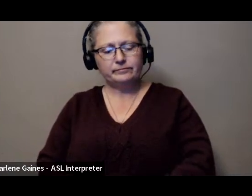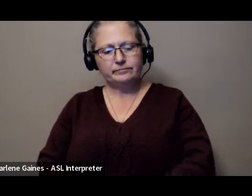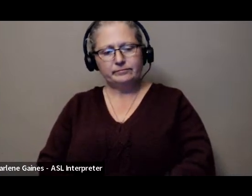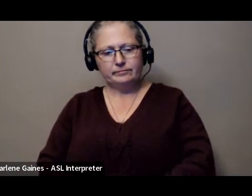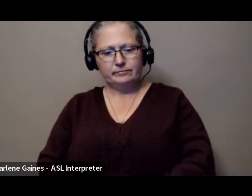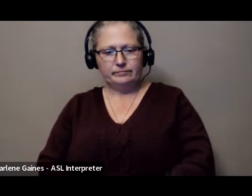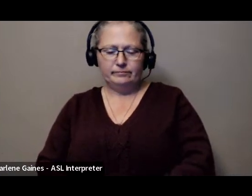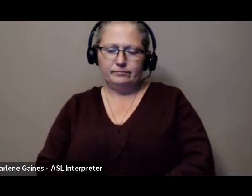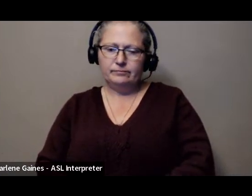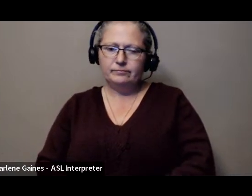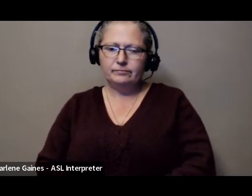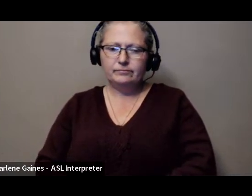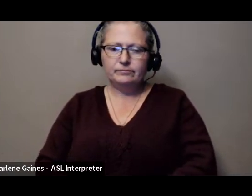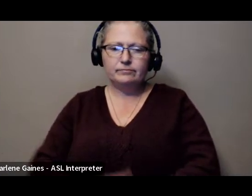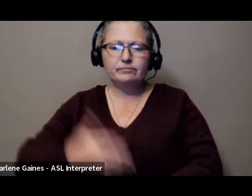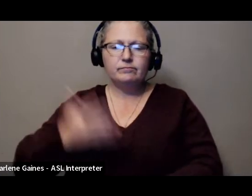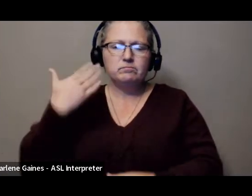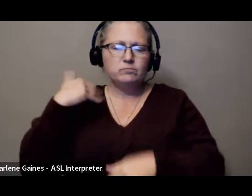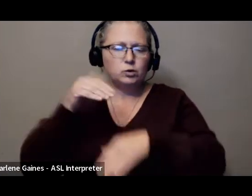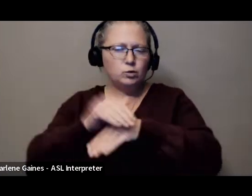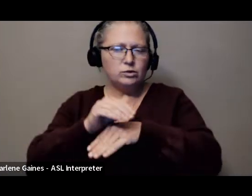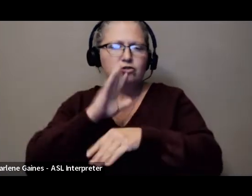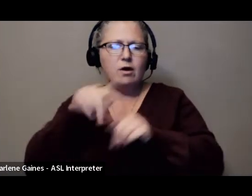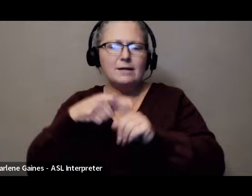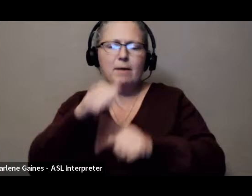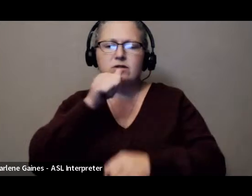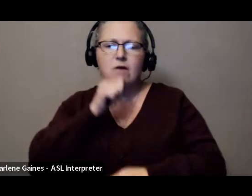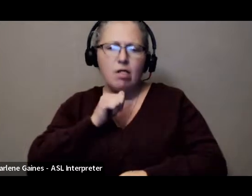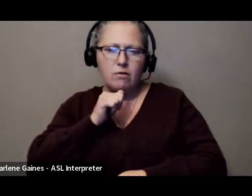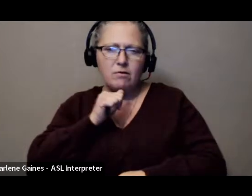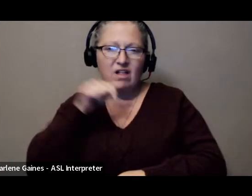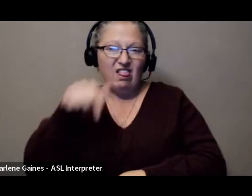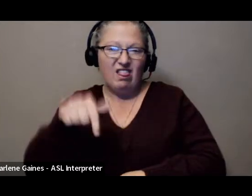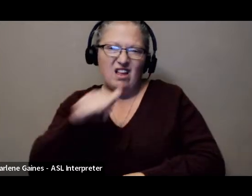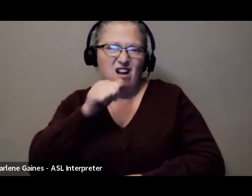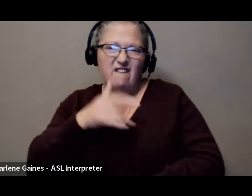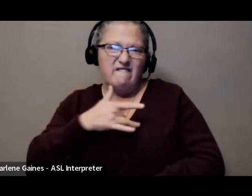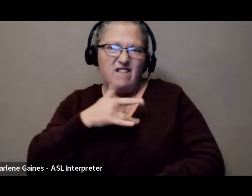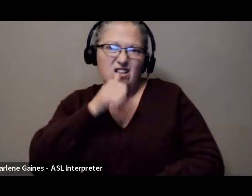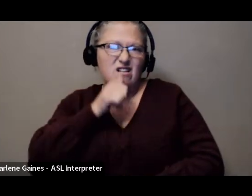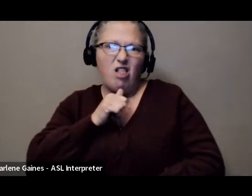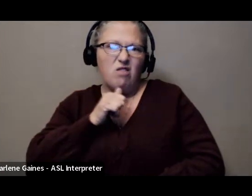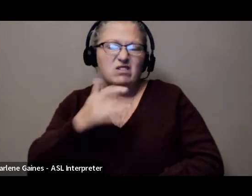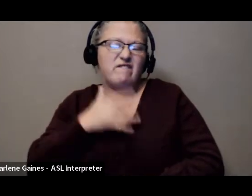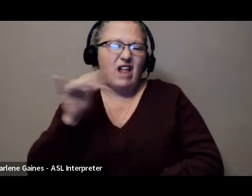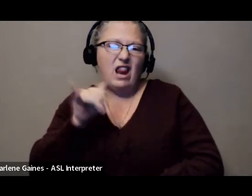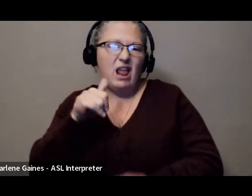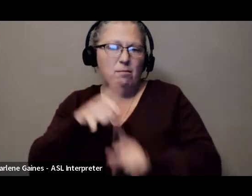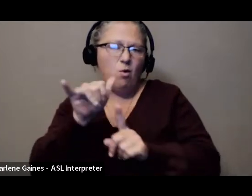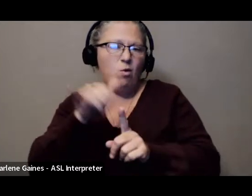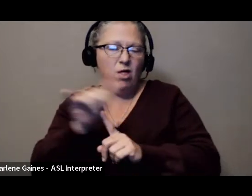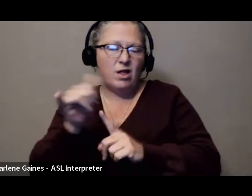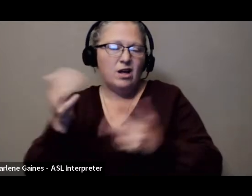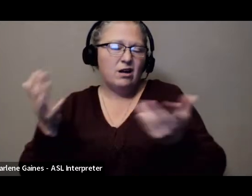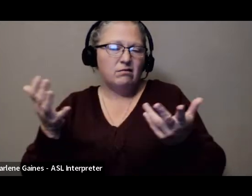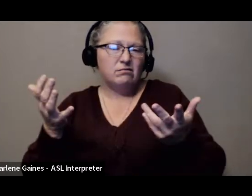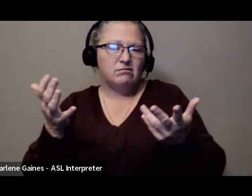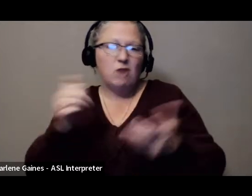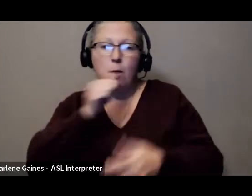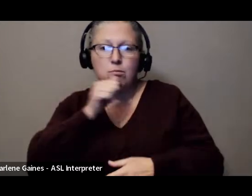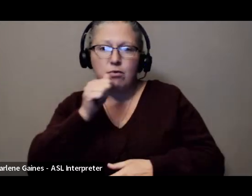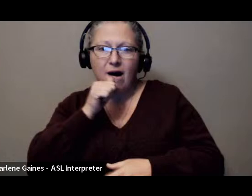Excuse me. Earlier tonight, we talked about tolerance, but this doesn't feel tolerant at all. It feels like bullying. There was a